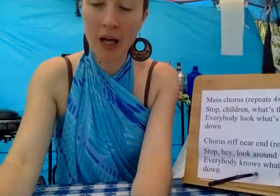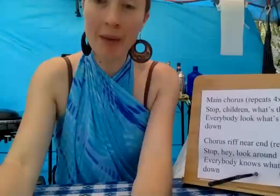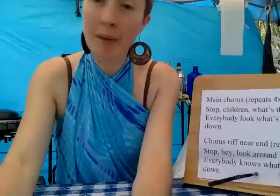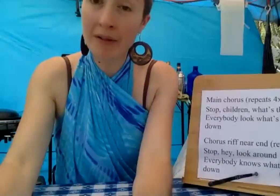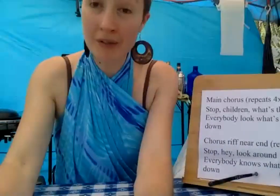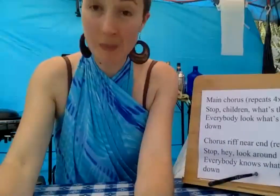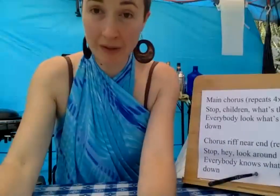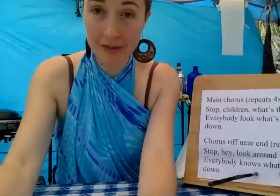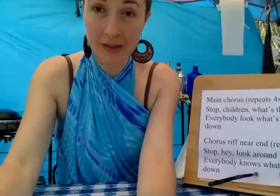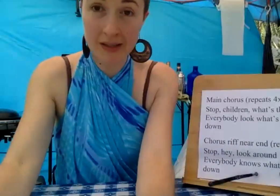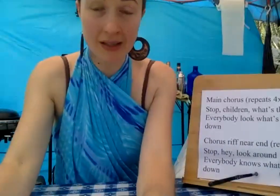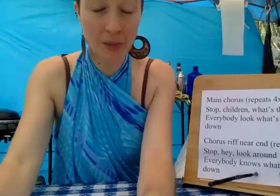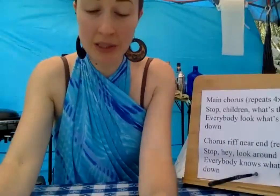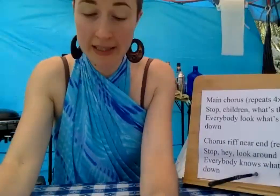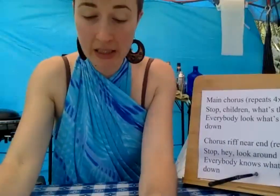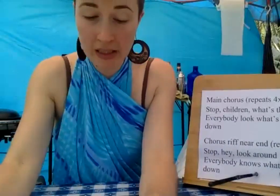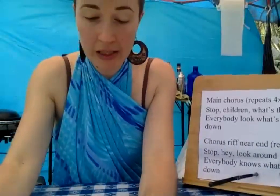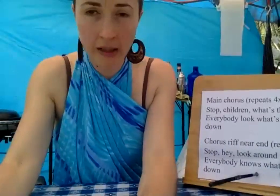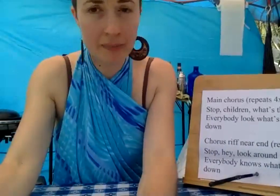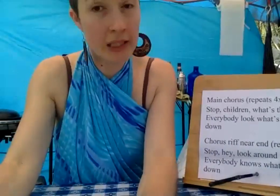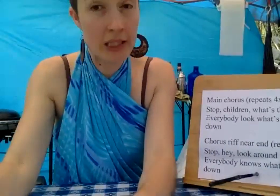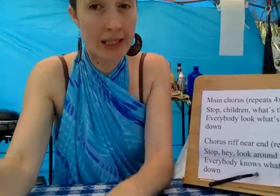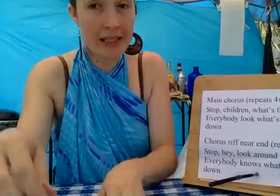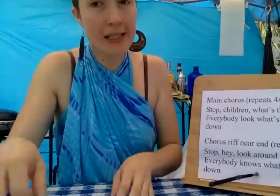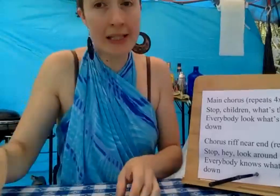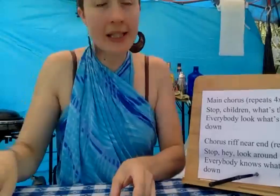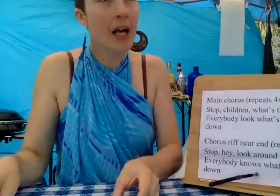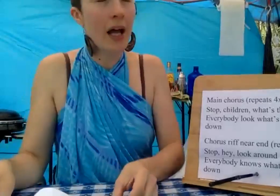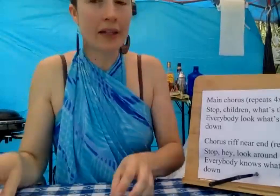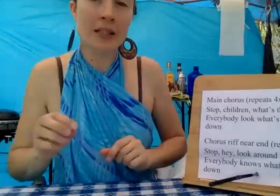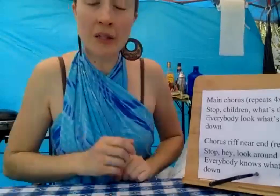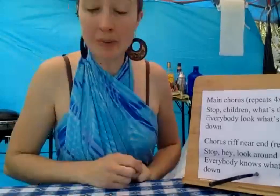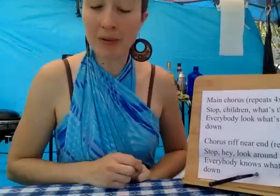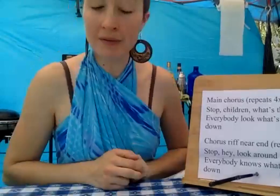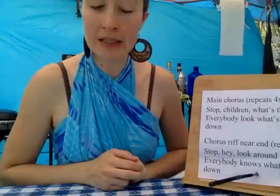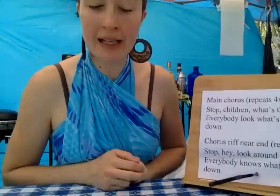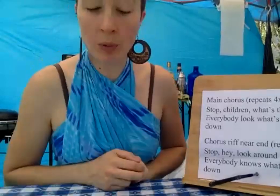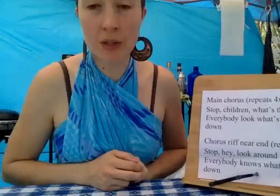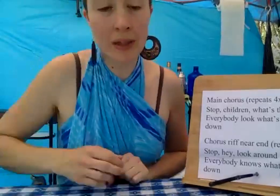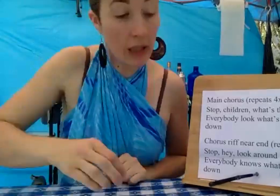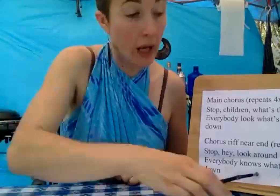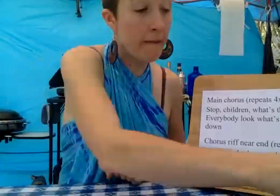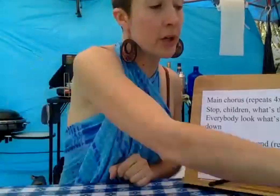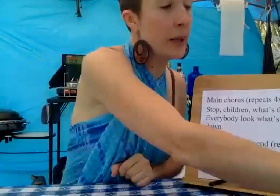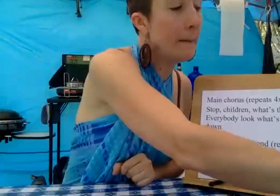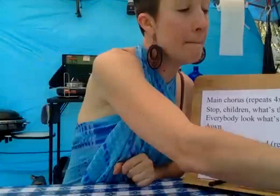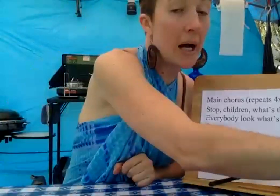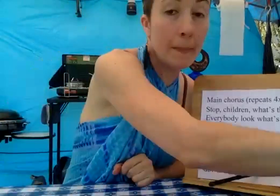by Buffalo Springfield. It's a protest song from the 1960s. And it continues to be relevant today, but we're doing a cover by